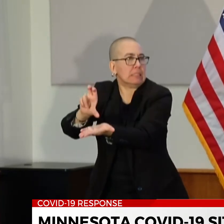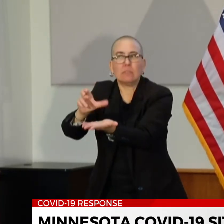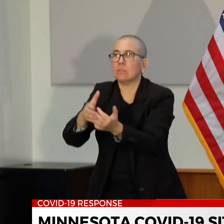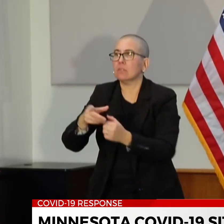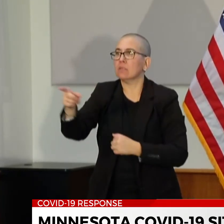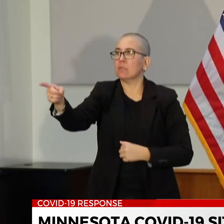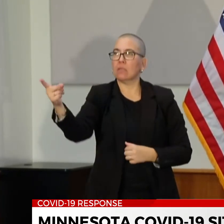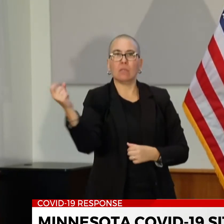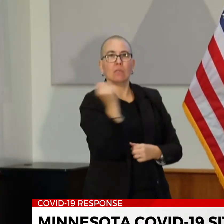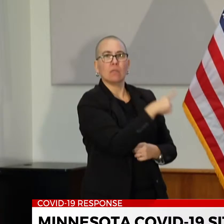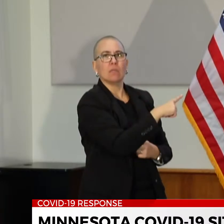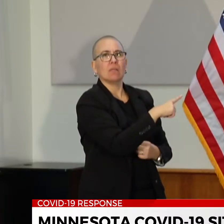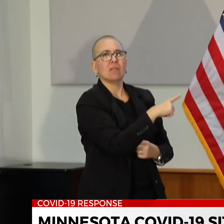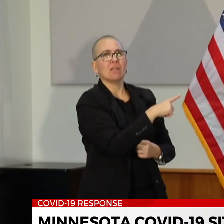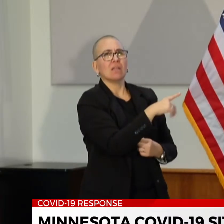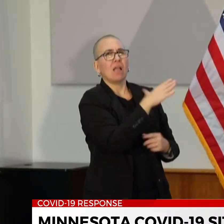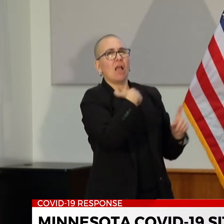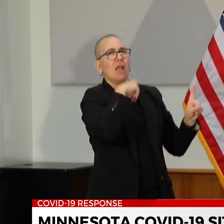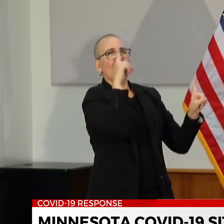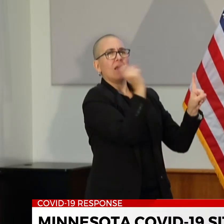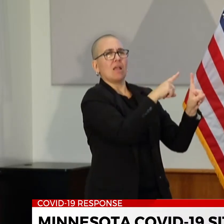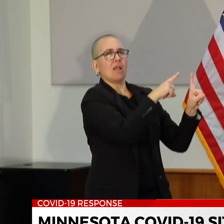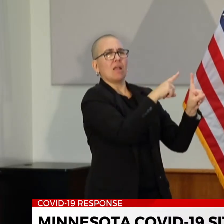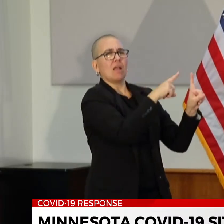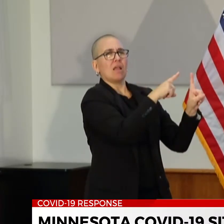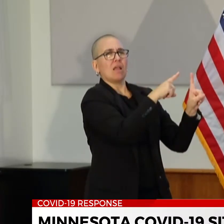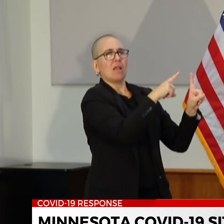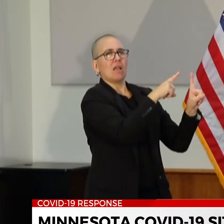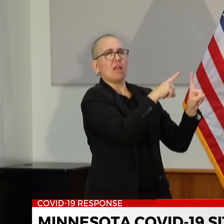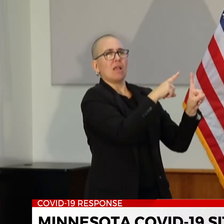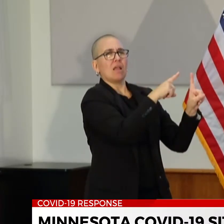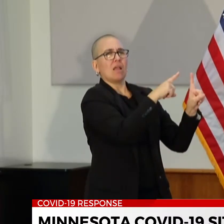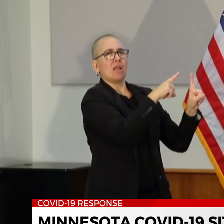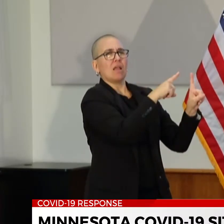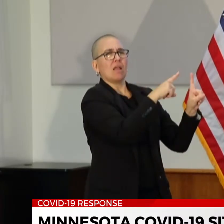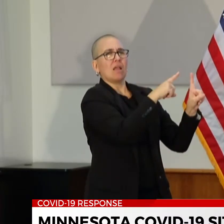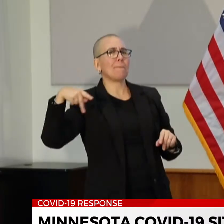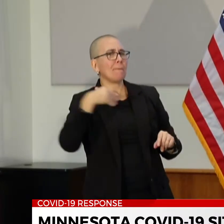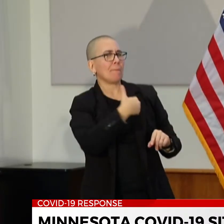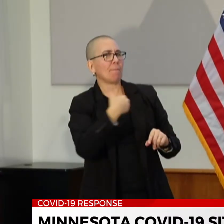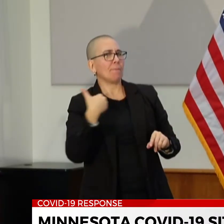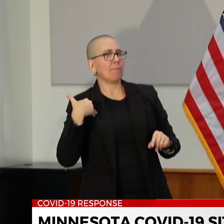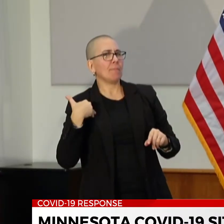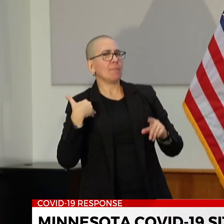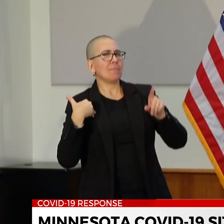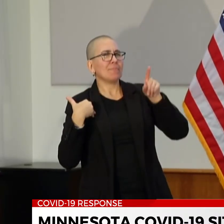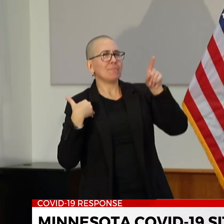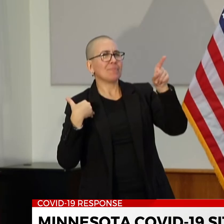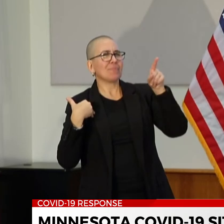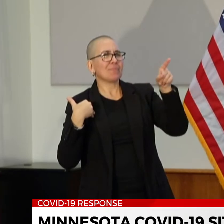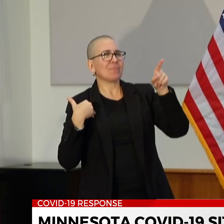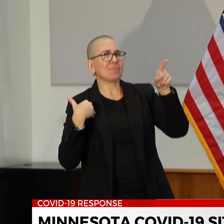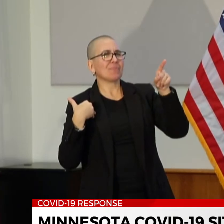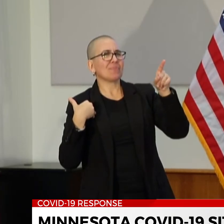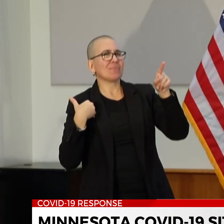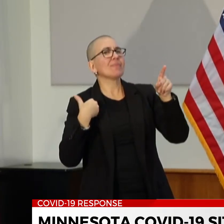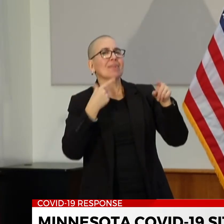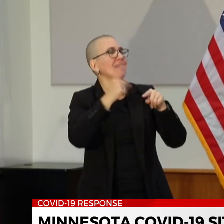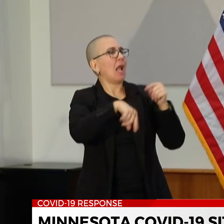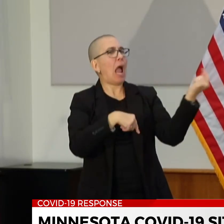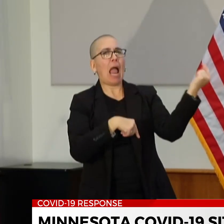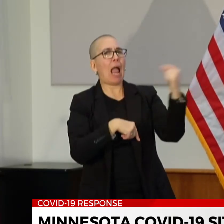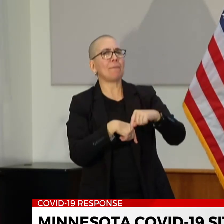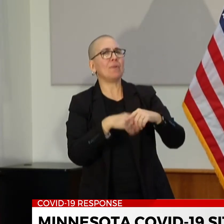Sure. Board members that be here, line 3. Now,